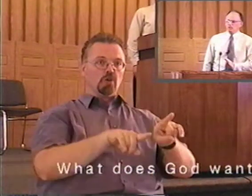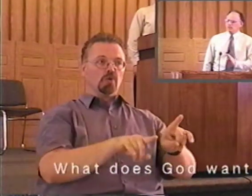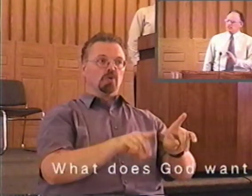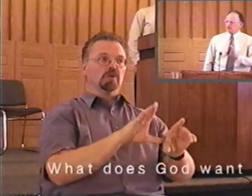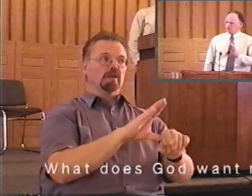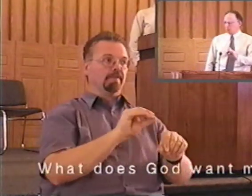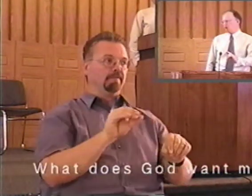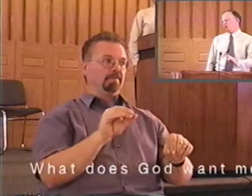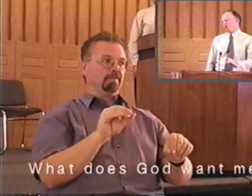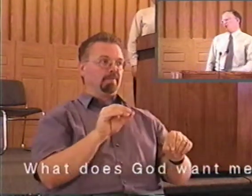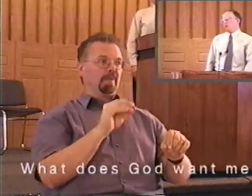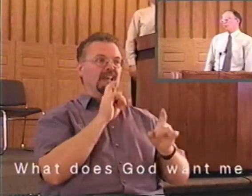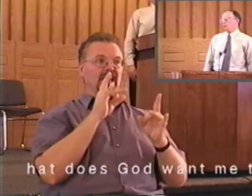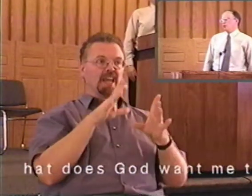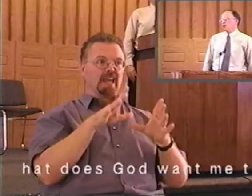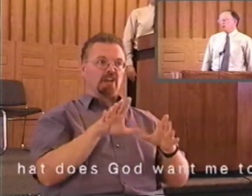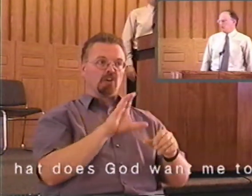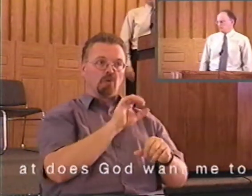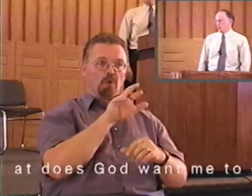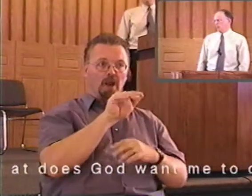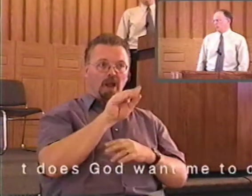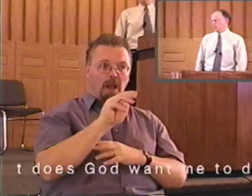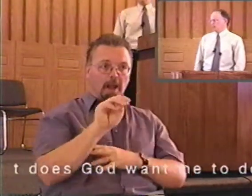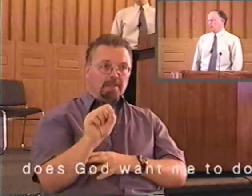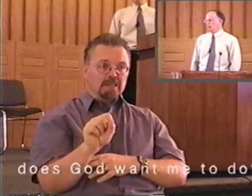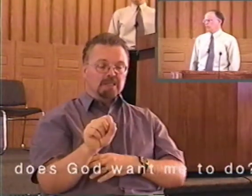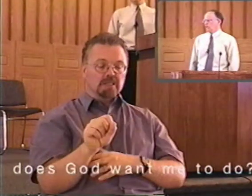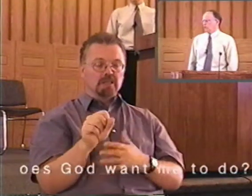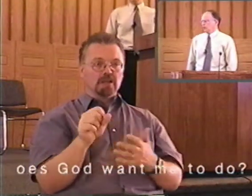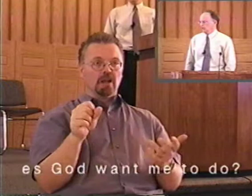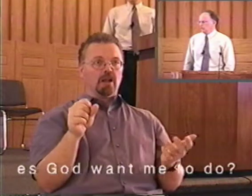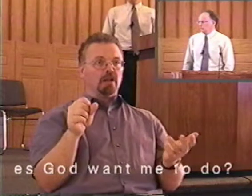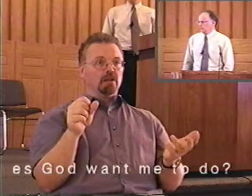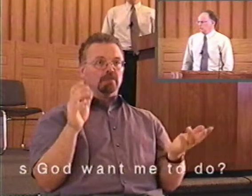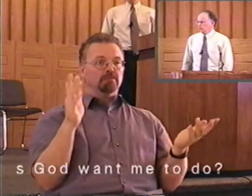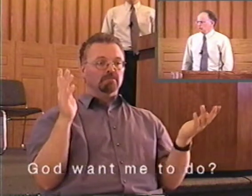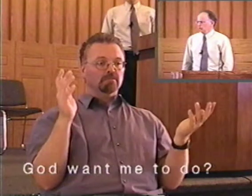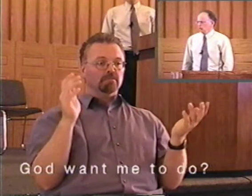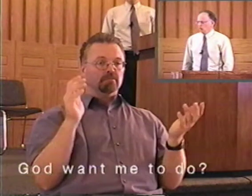anti-God directions. Have you not trembled for him? I have trembled for him.